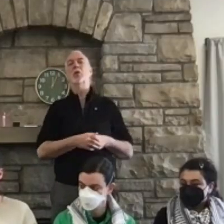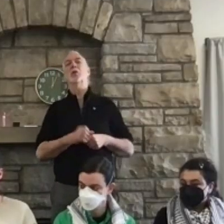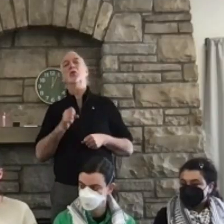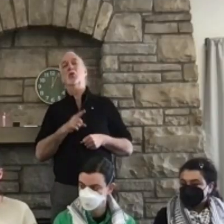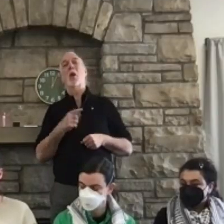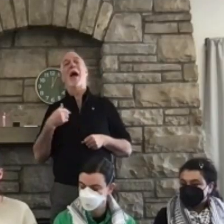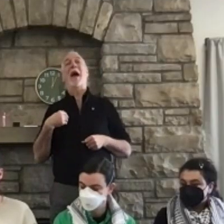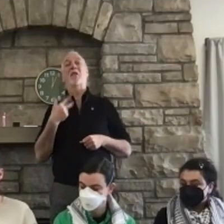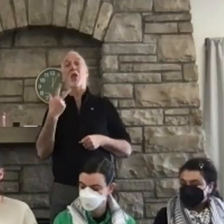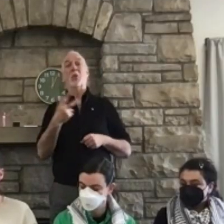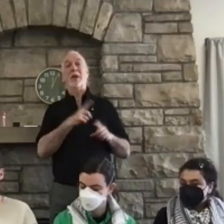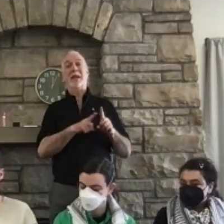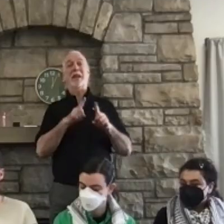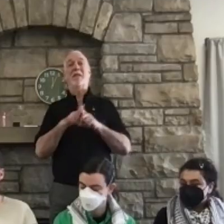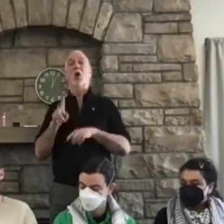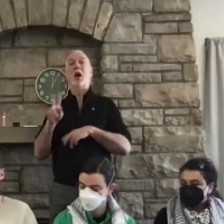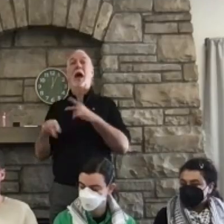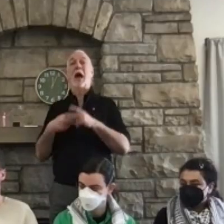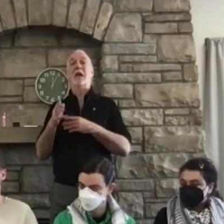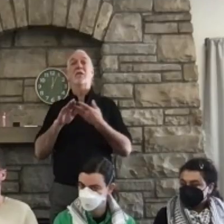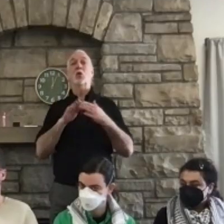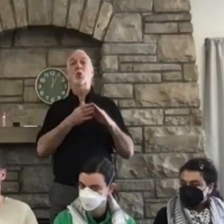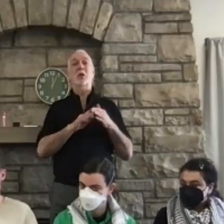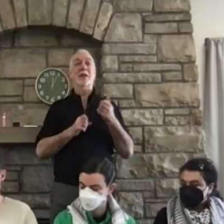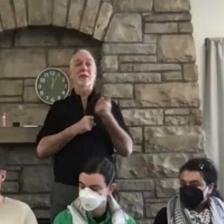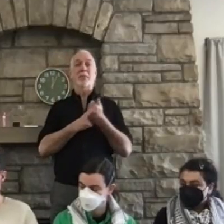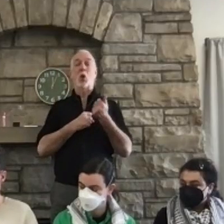different types of community support. They have